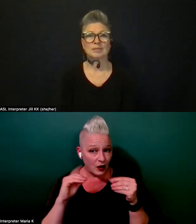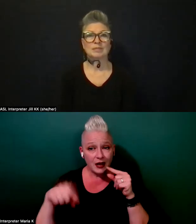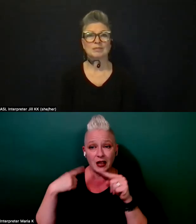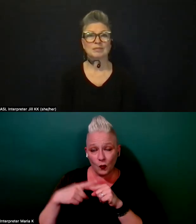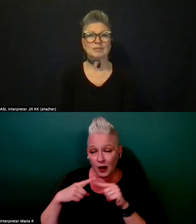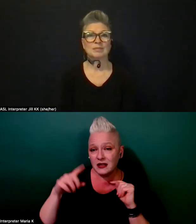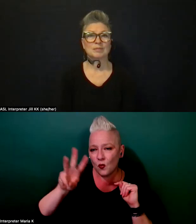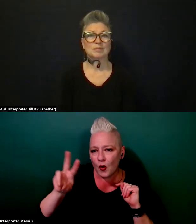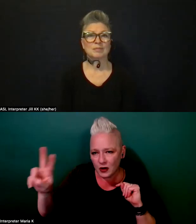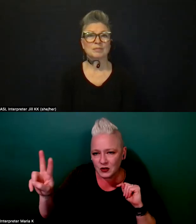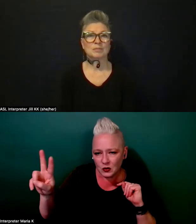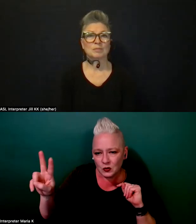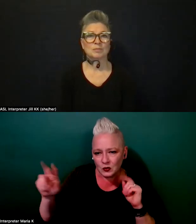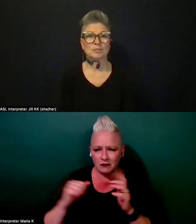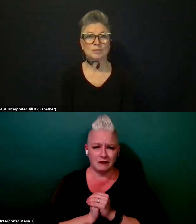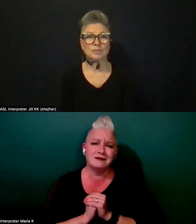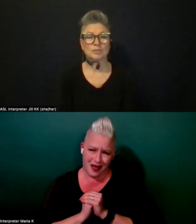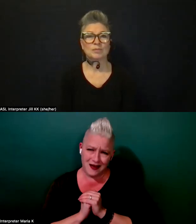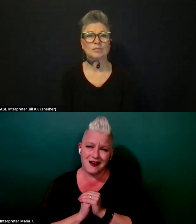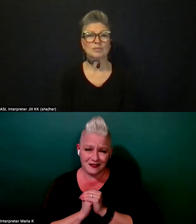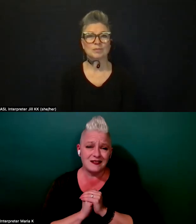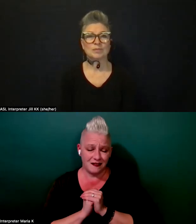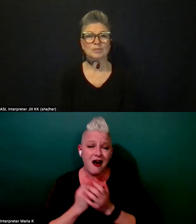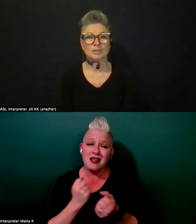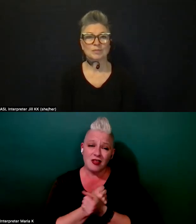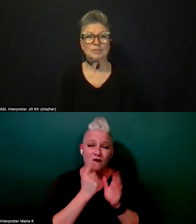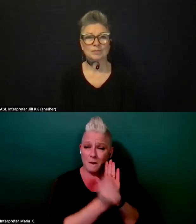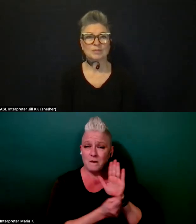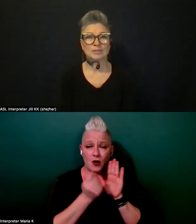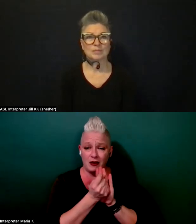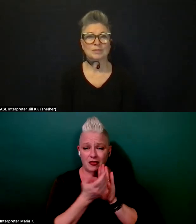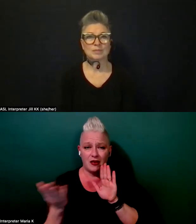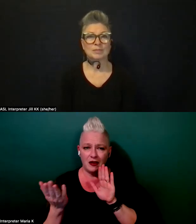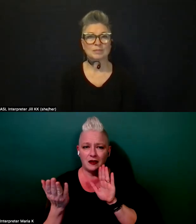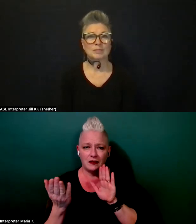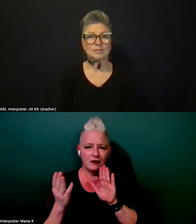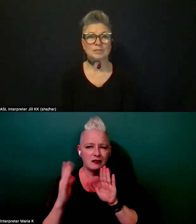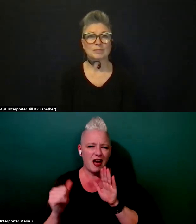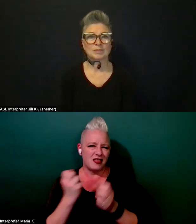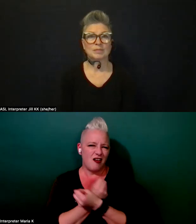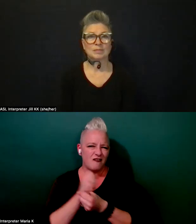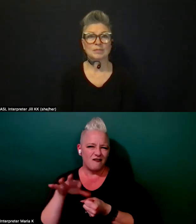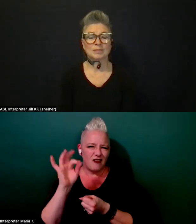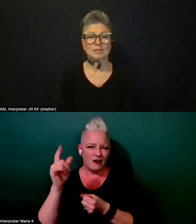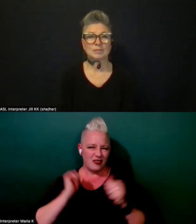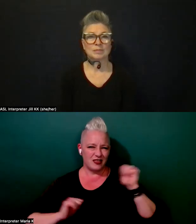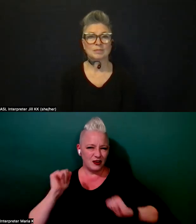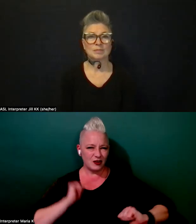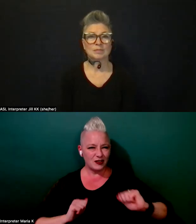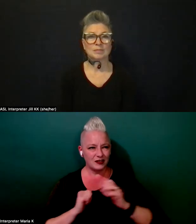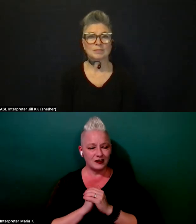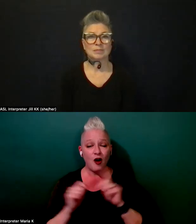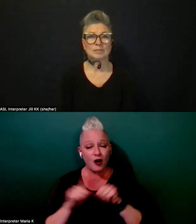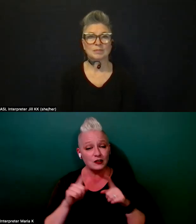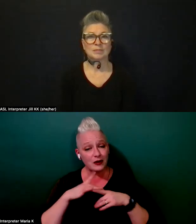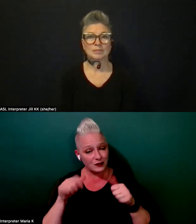II. Yeah, I do really like period things. I guess I found that love in theater. And I also think it's like an interesting